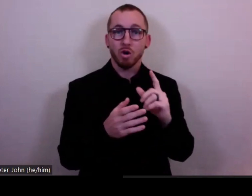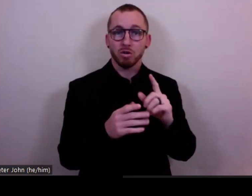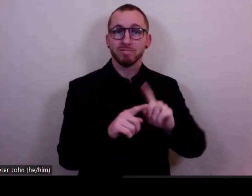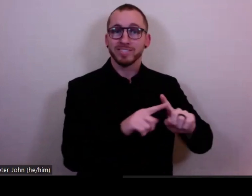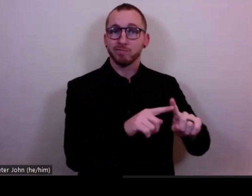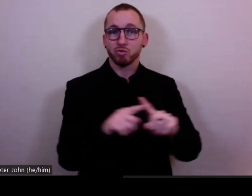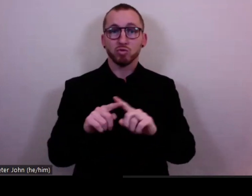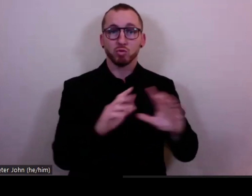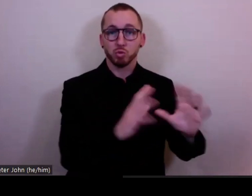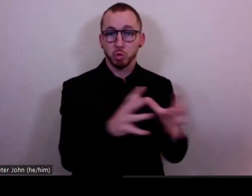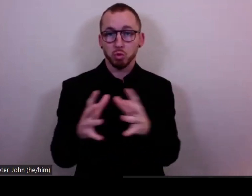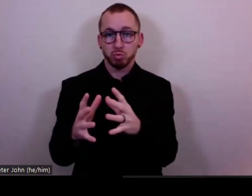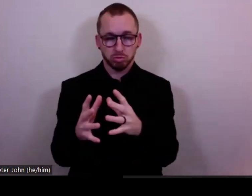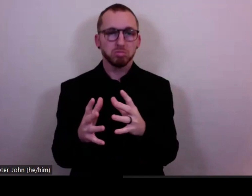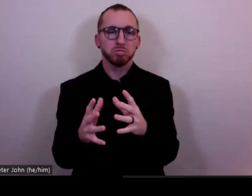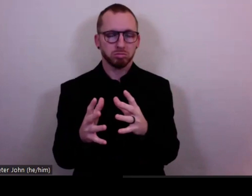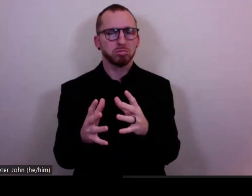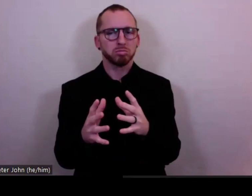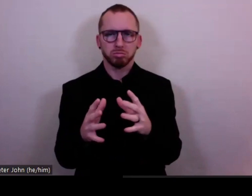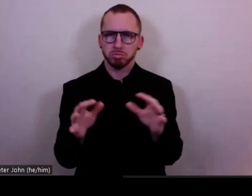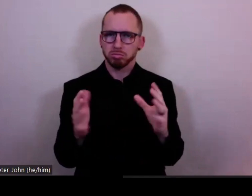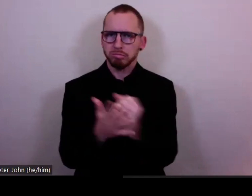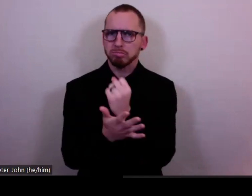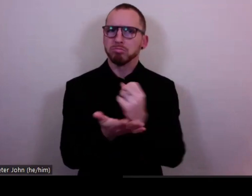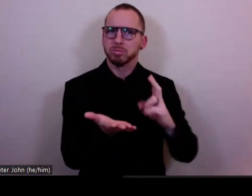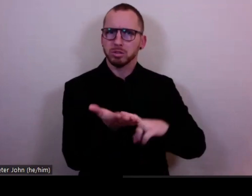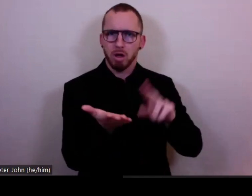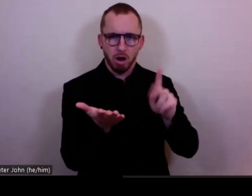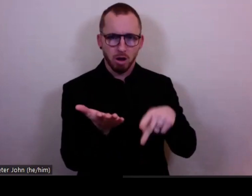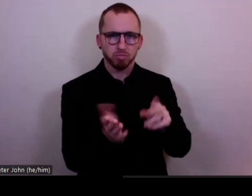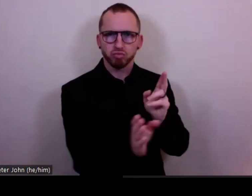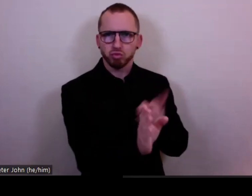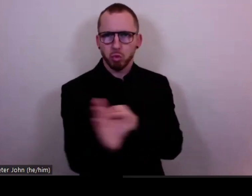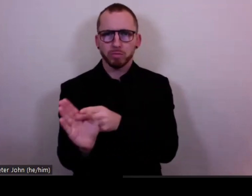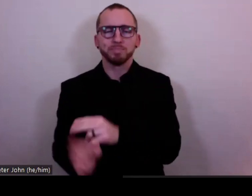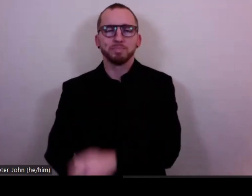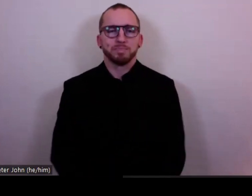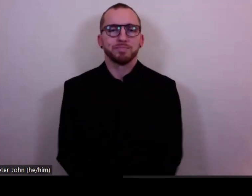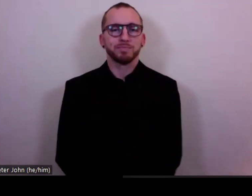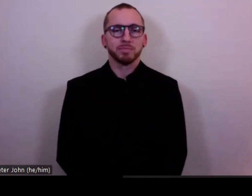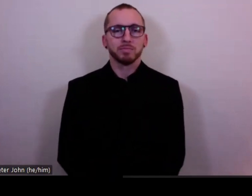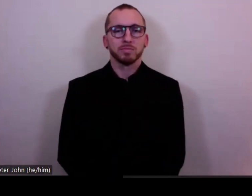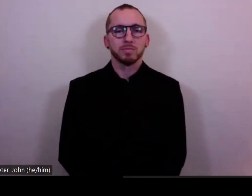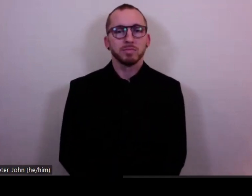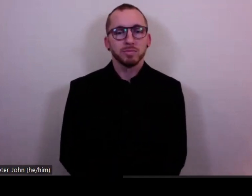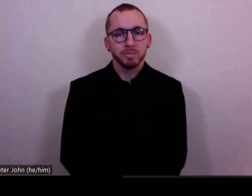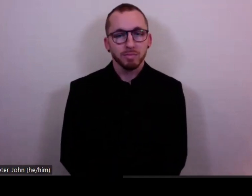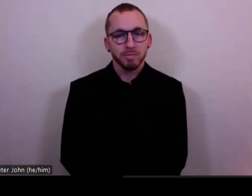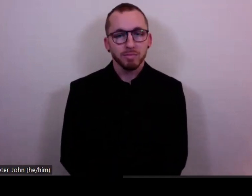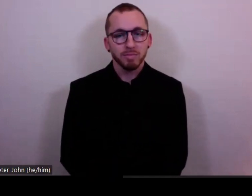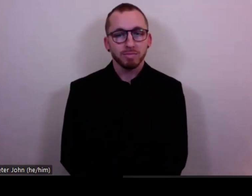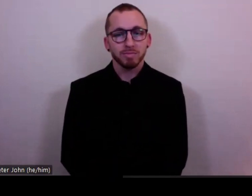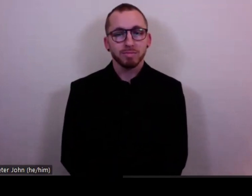up for those. And we're very excited today to also be offering for the first time